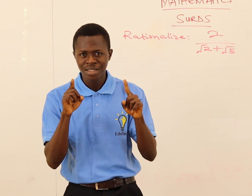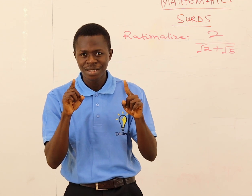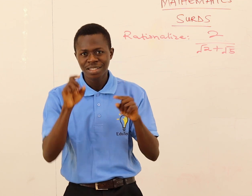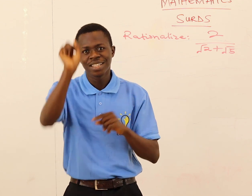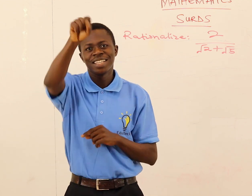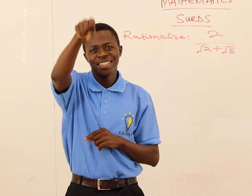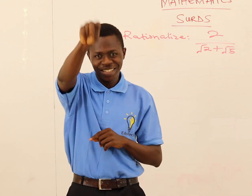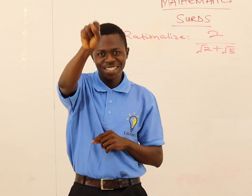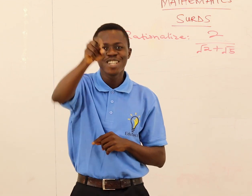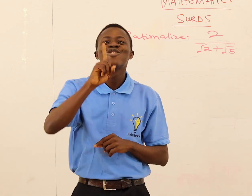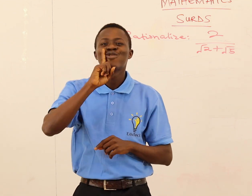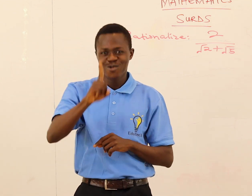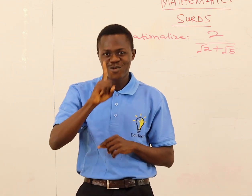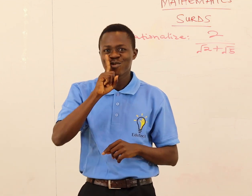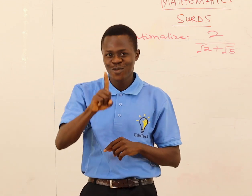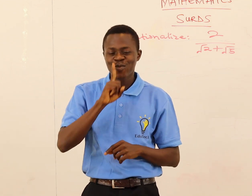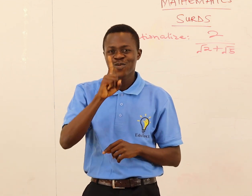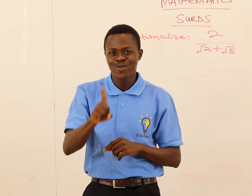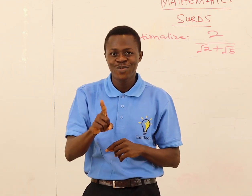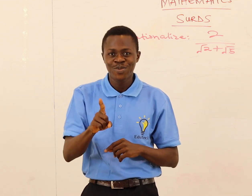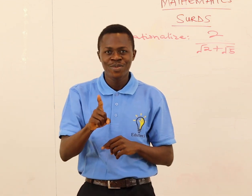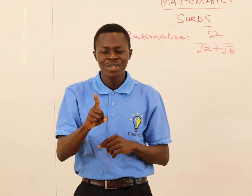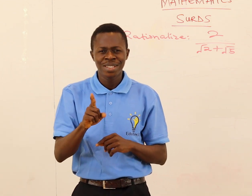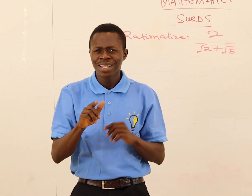Is it different from what we did in the previous lesson? That's true.